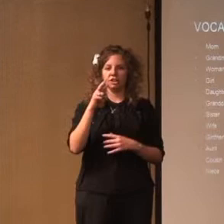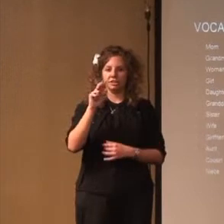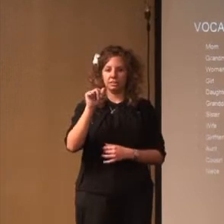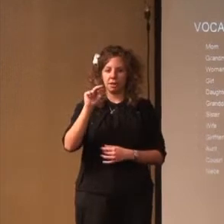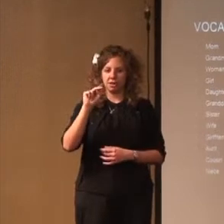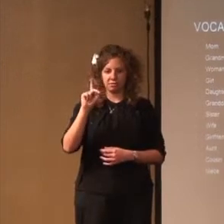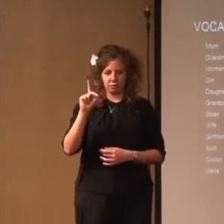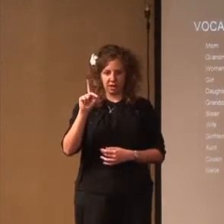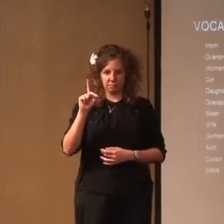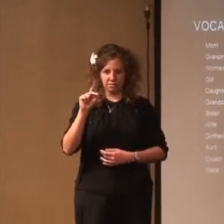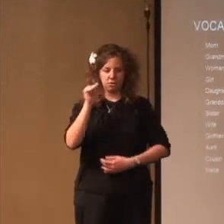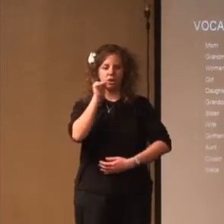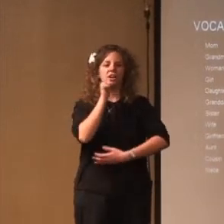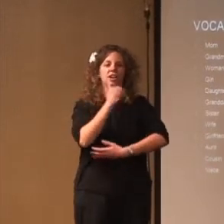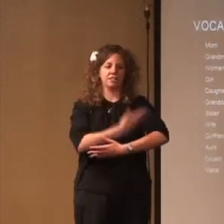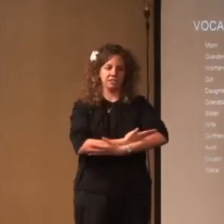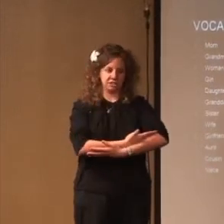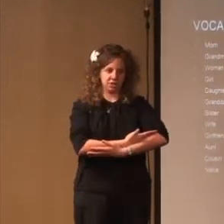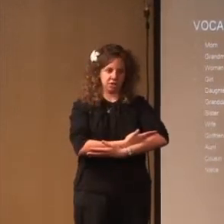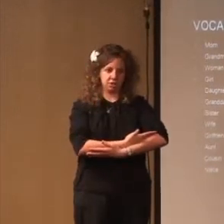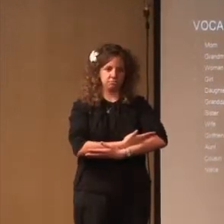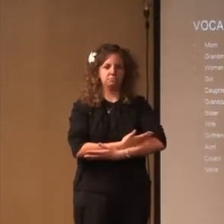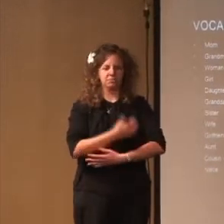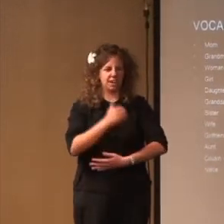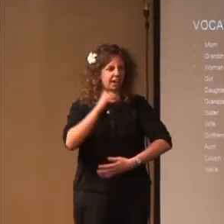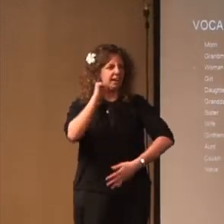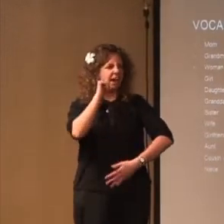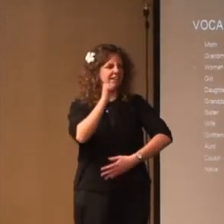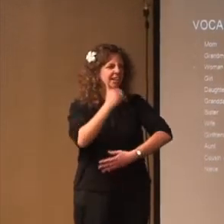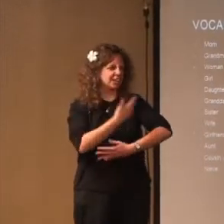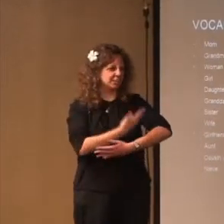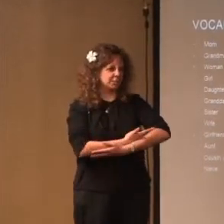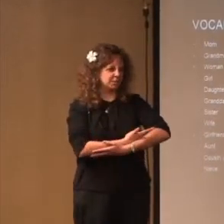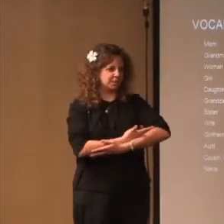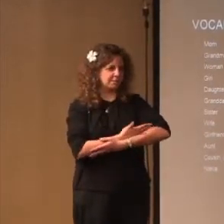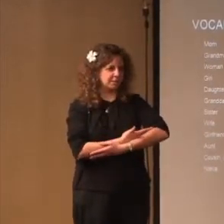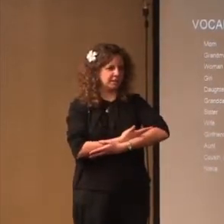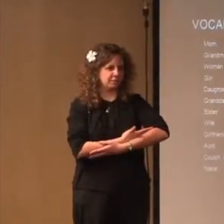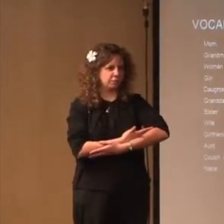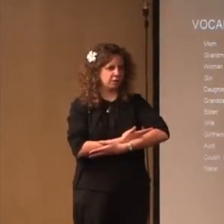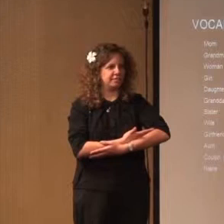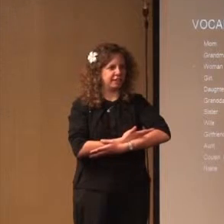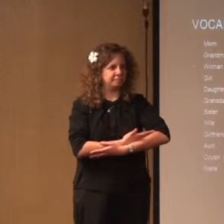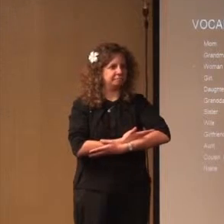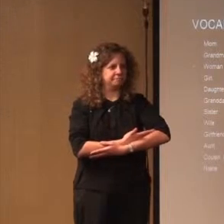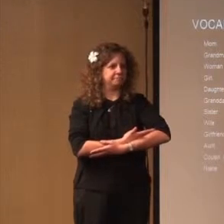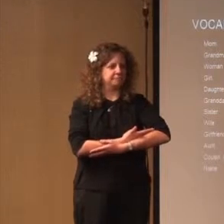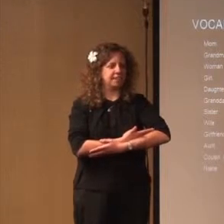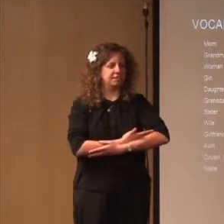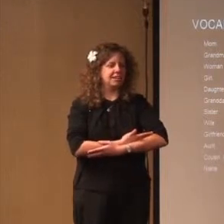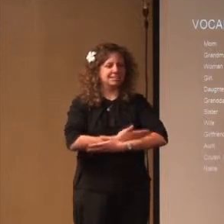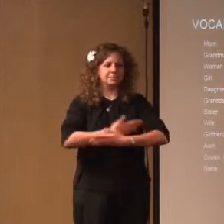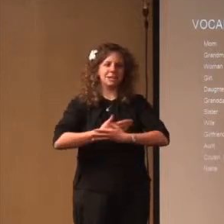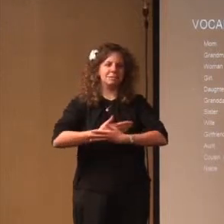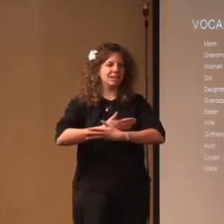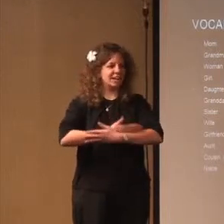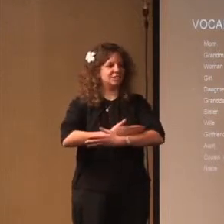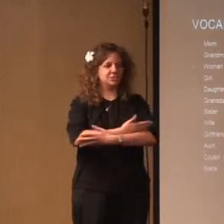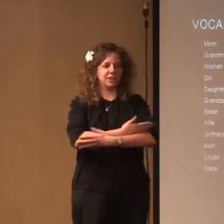is the spelling of grand before and then to daughter. Yeah, I think actually most of the time I land it more over here. Yeah. Sometimes it kind of just